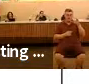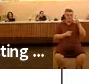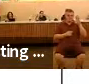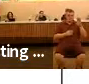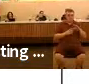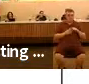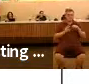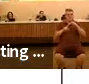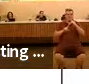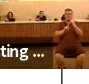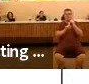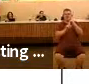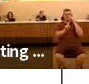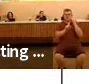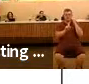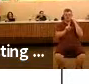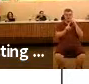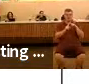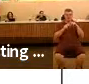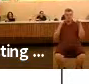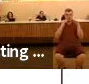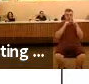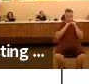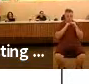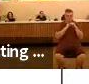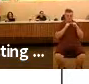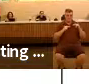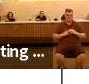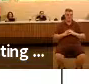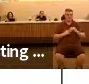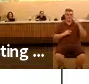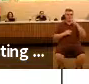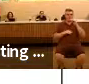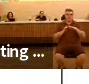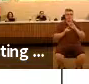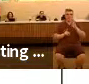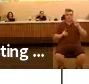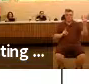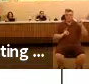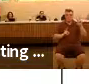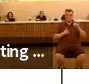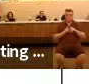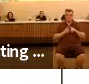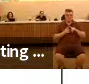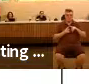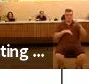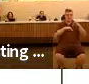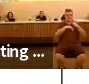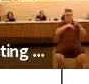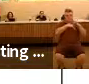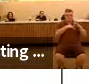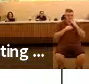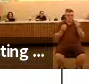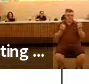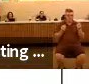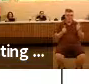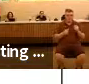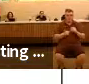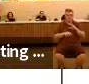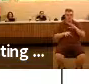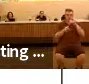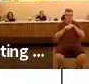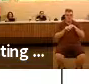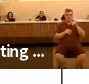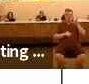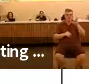on the south side by Thruway, and on west side are vacant land, including